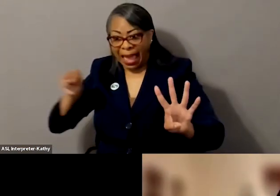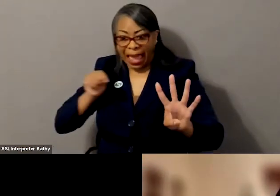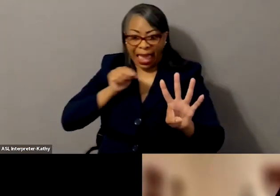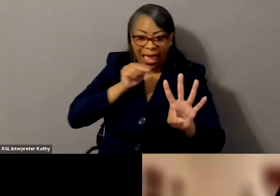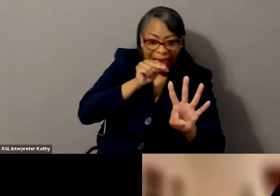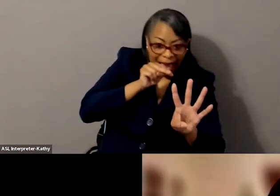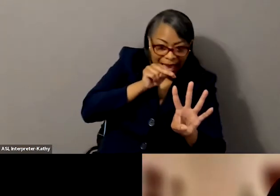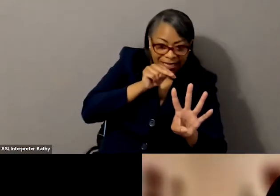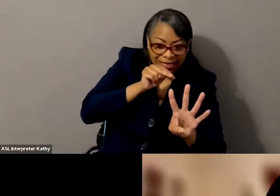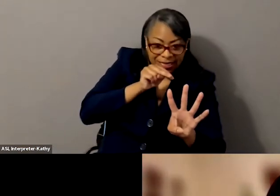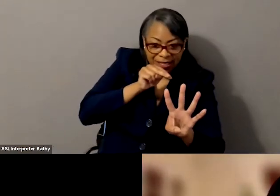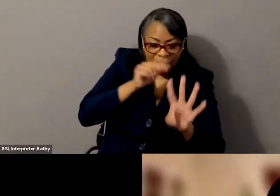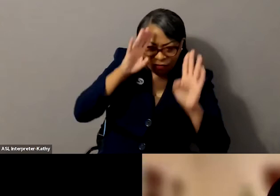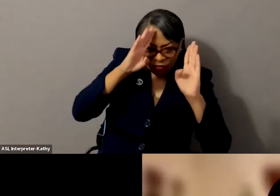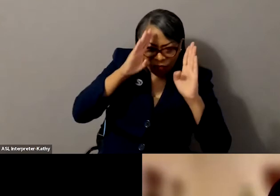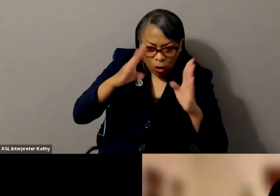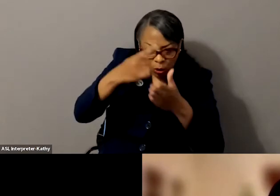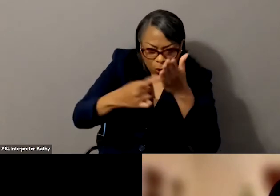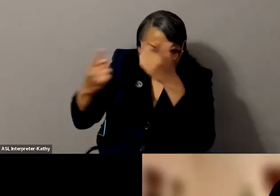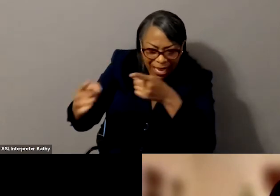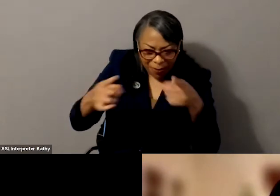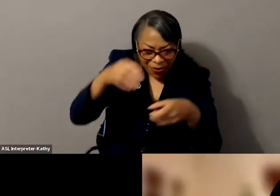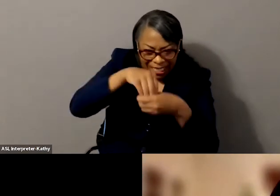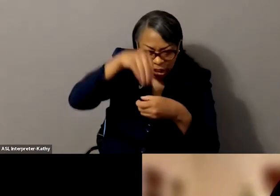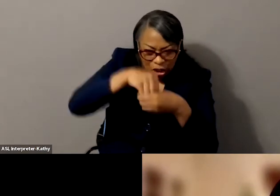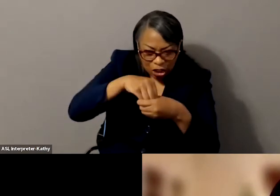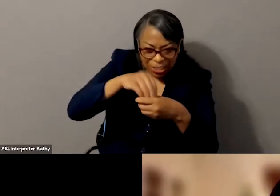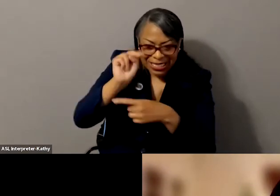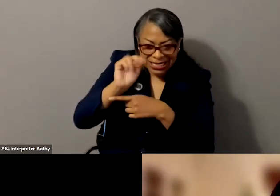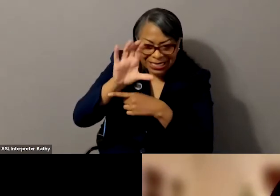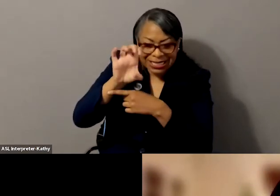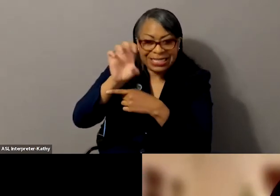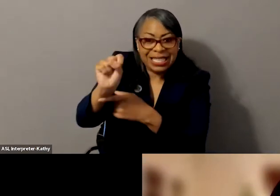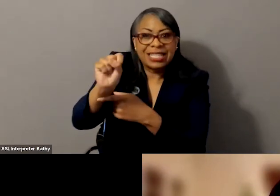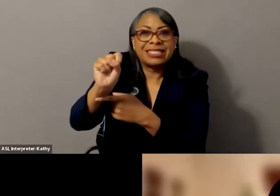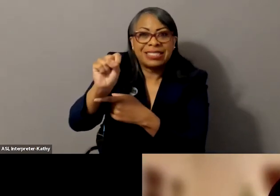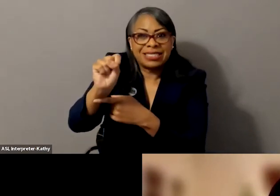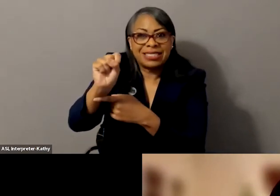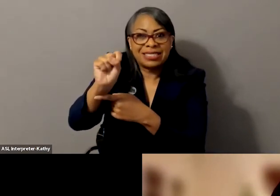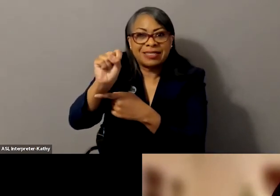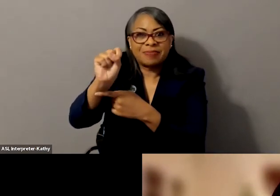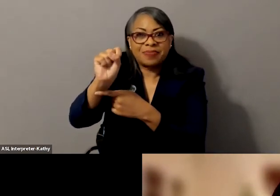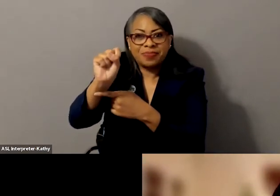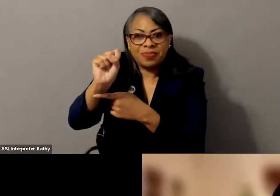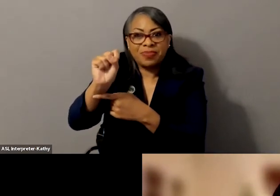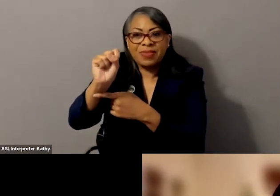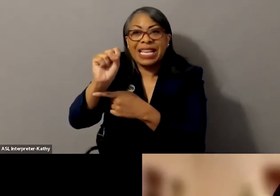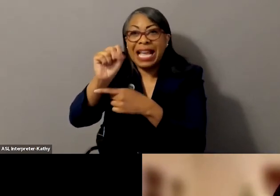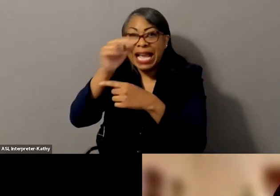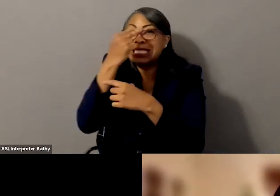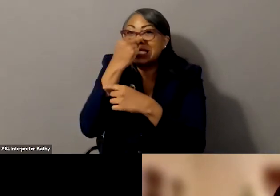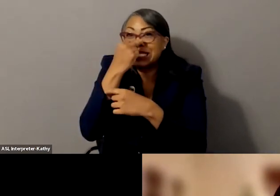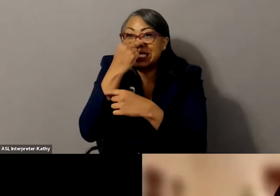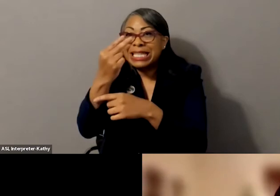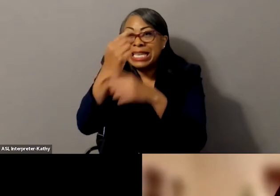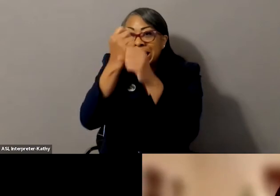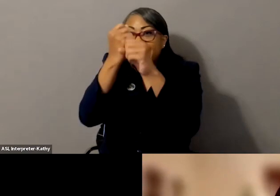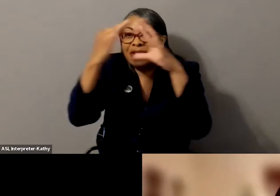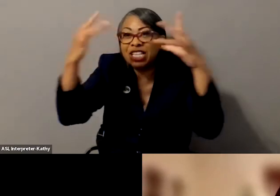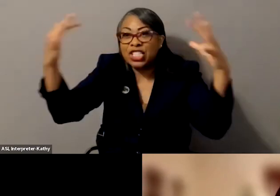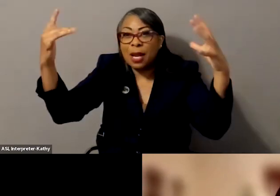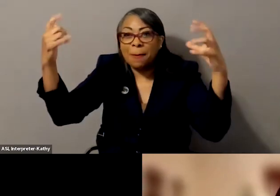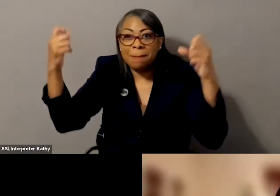happen internally to NCES to enact the bold vision that you've laid out for us.